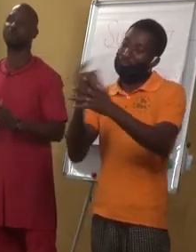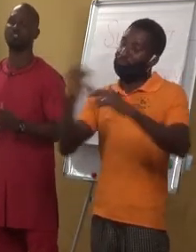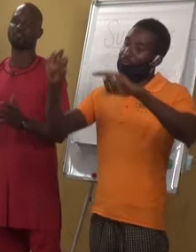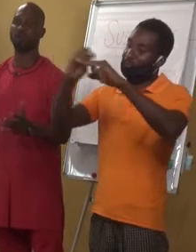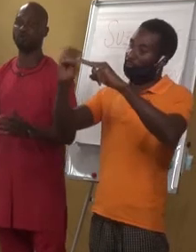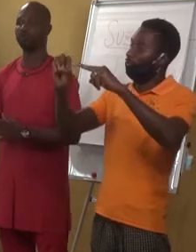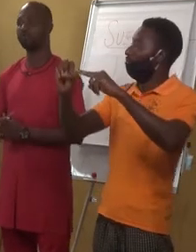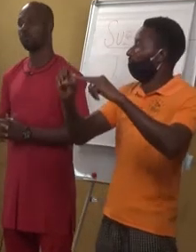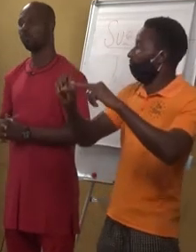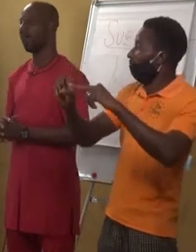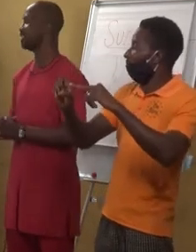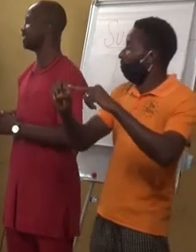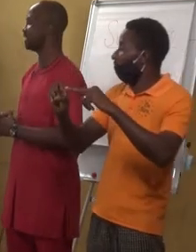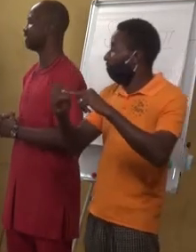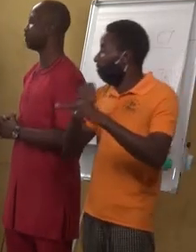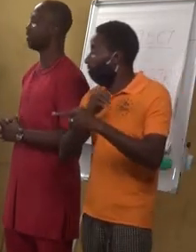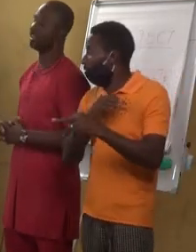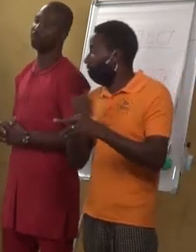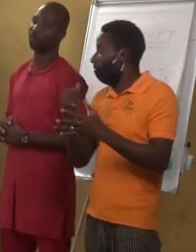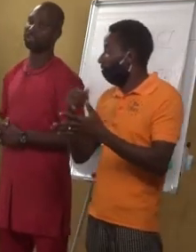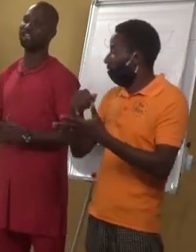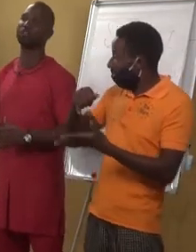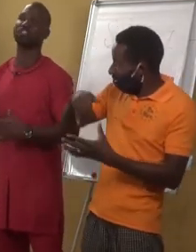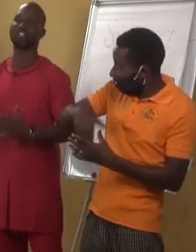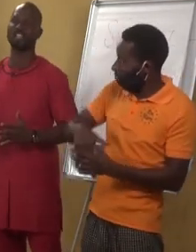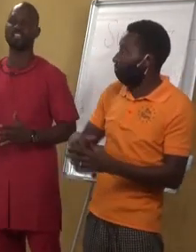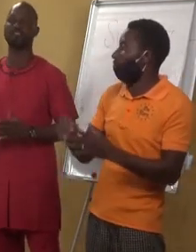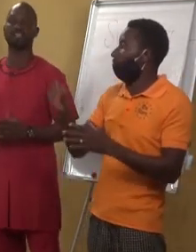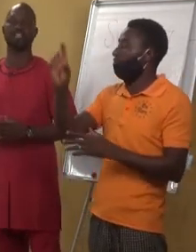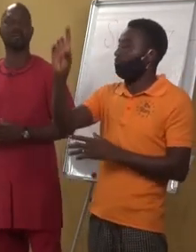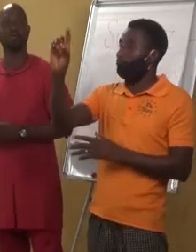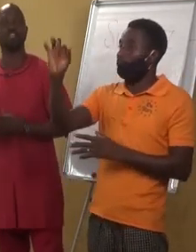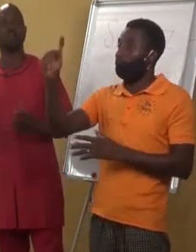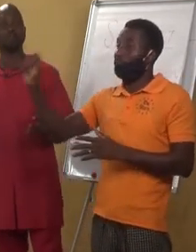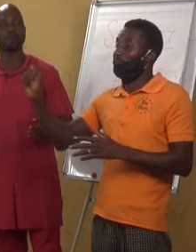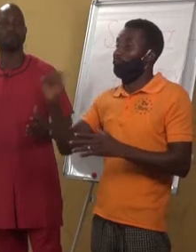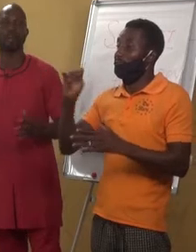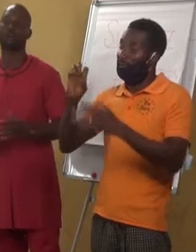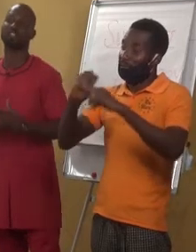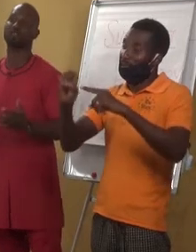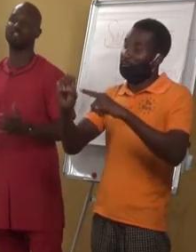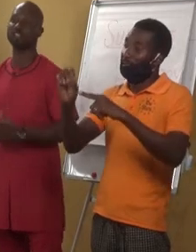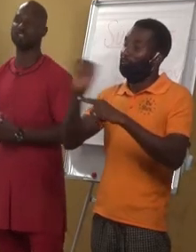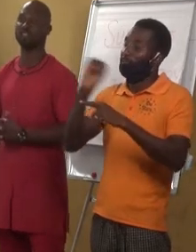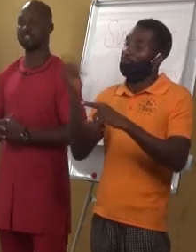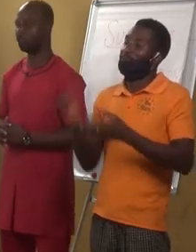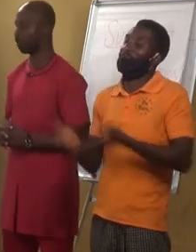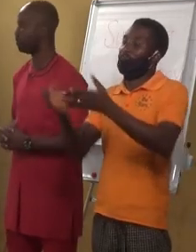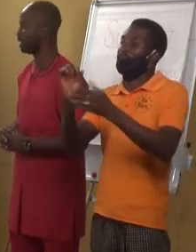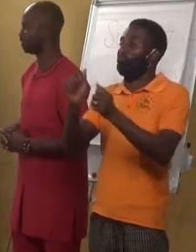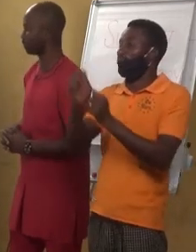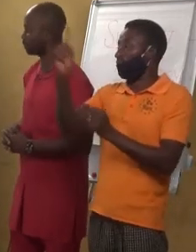number of bonds formed. While in dative covalent bond, the electron shared is donated by only one member or species in